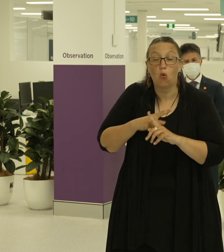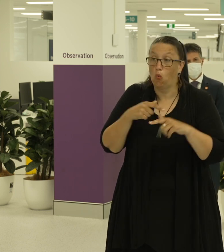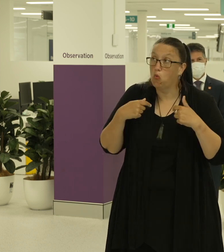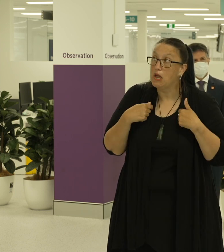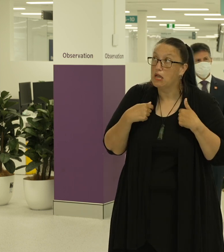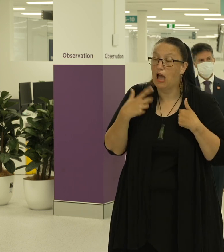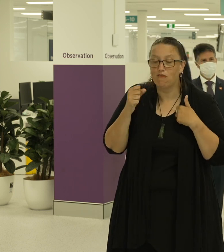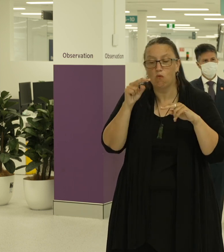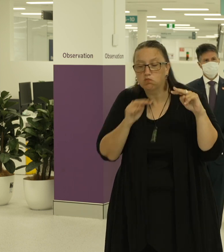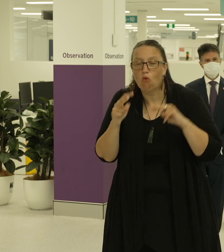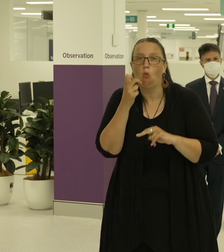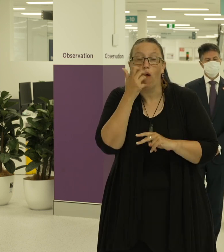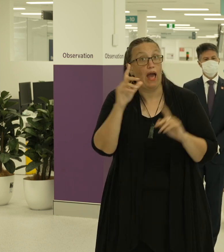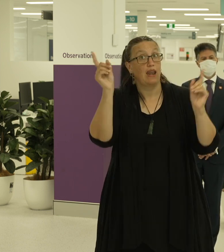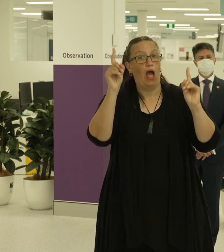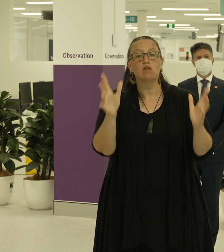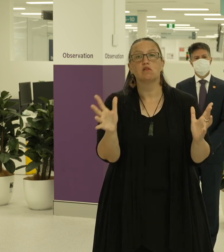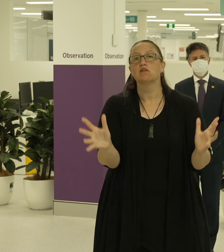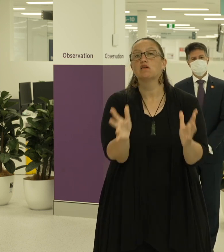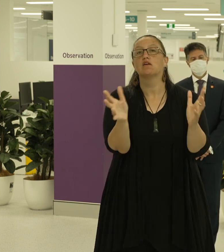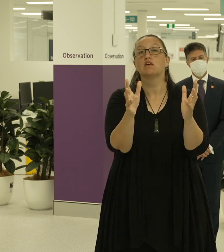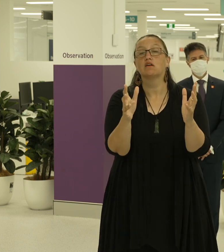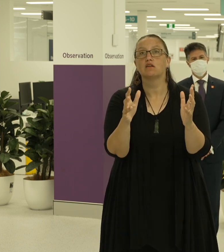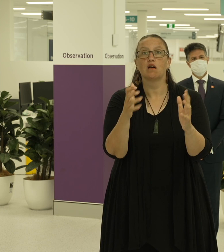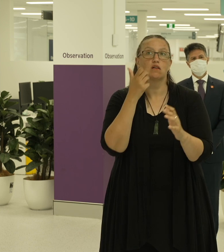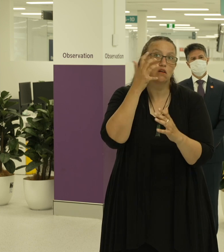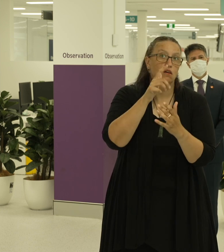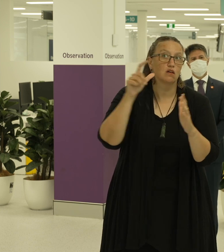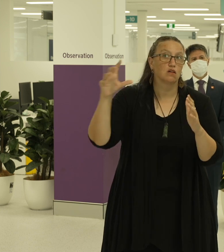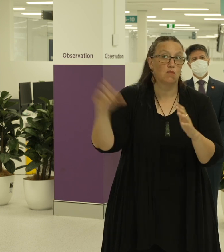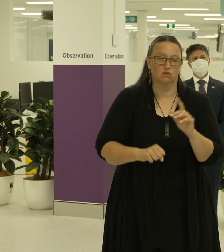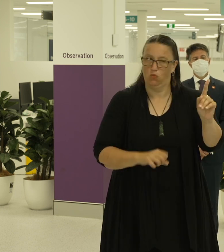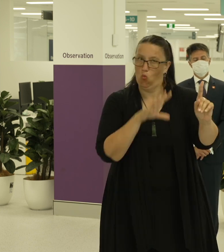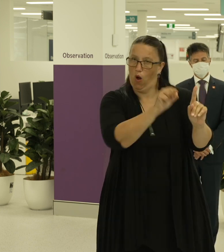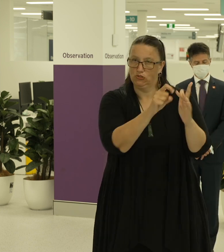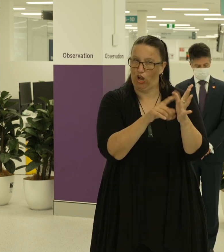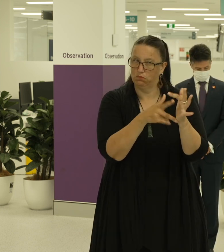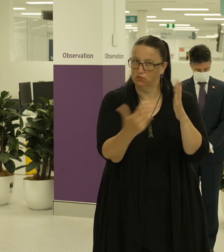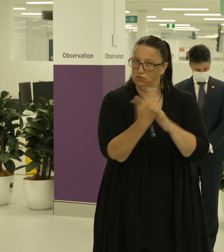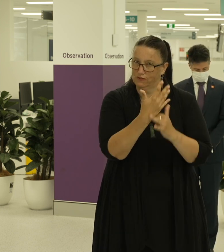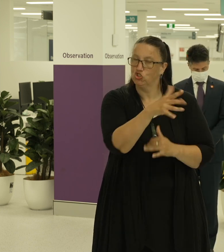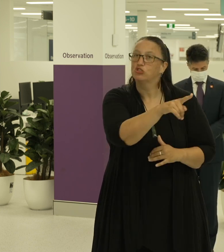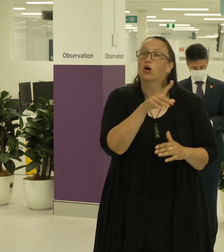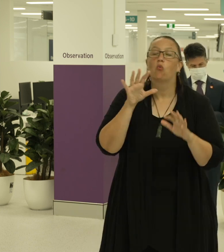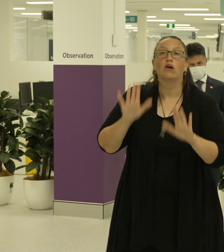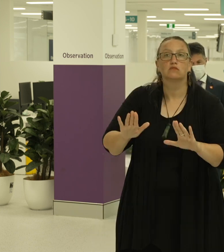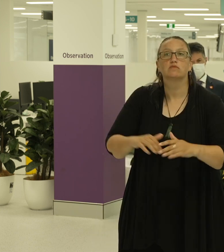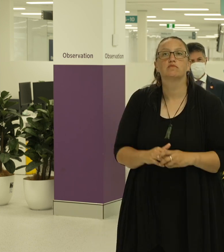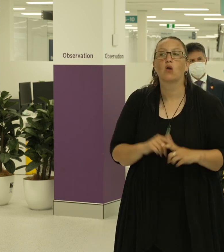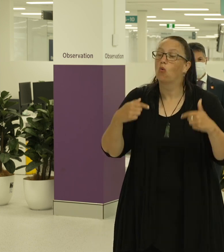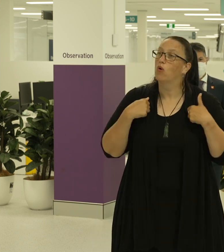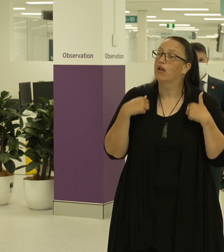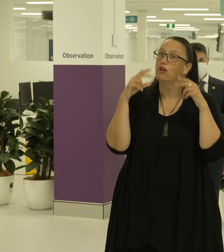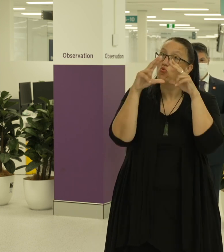we've got constantly under review, but right now that's the approach that we're taking. We value our health workers. We value the